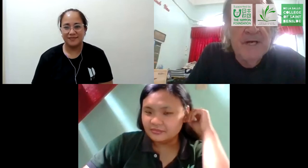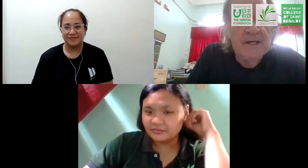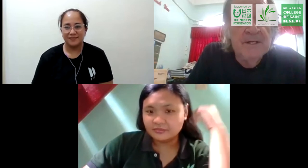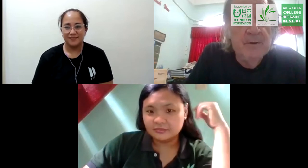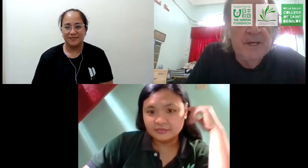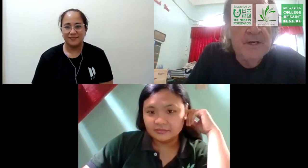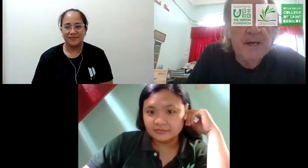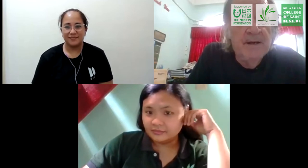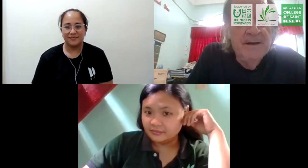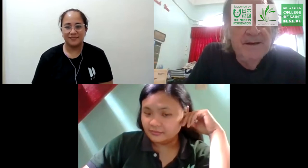at CUHK,